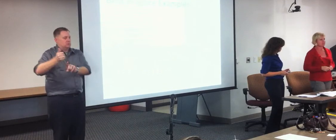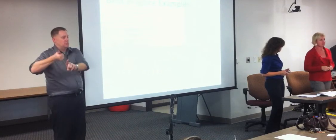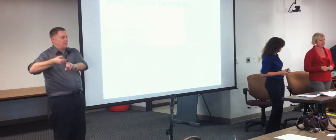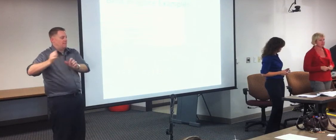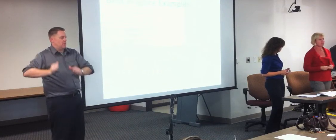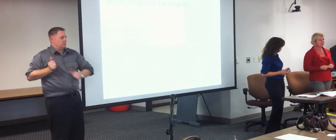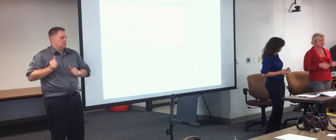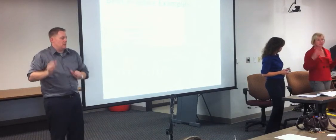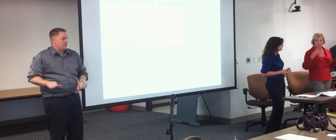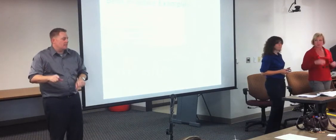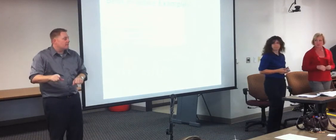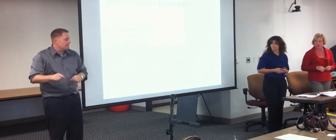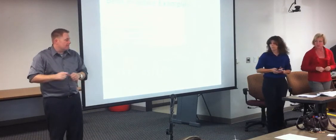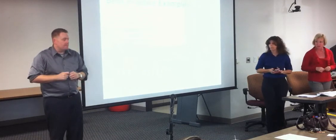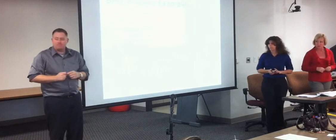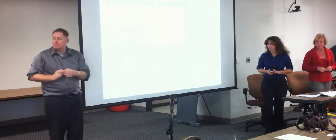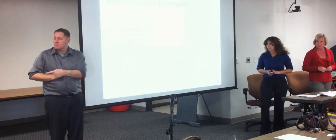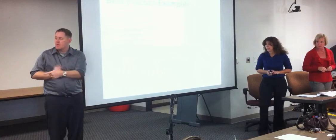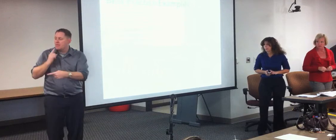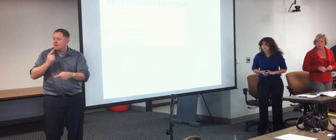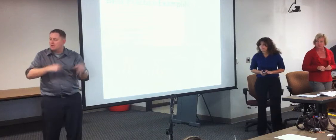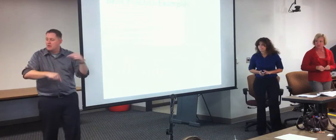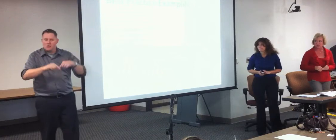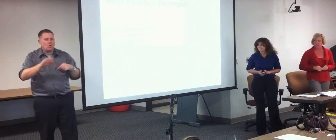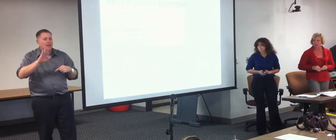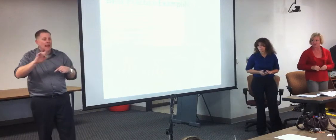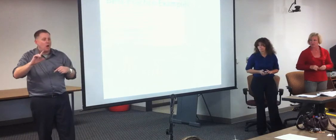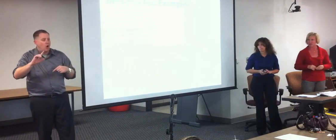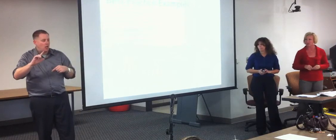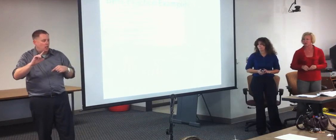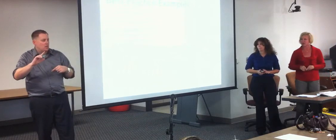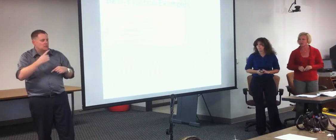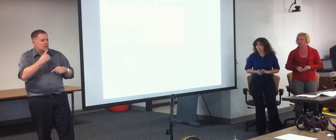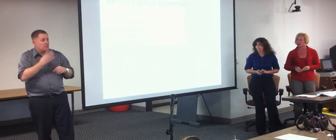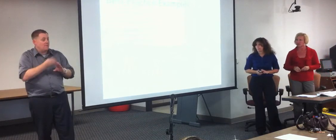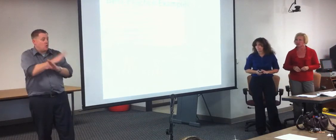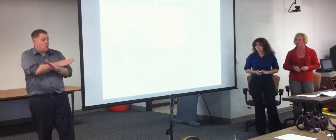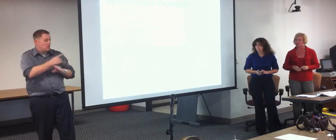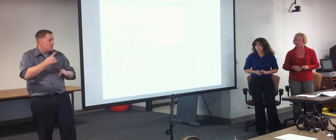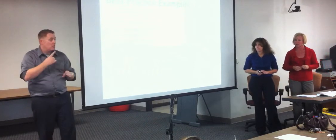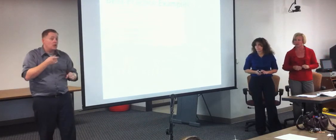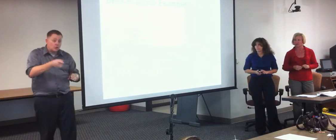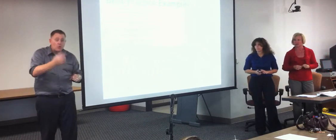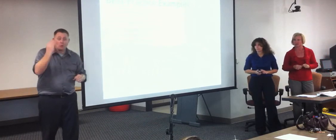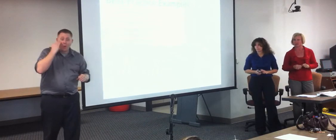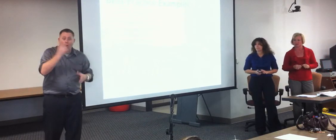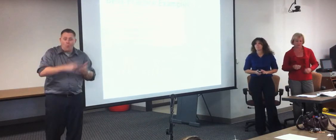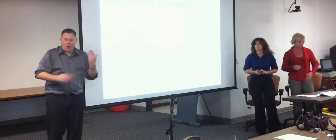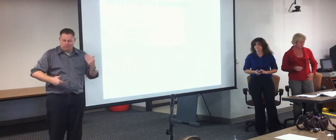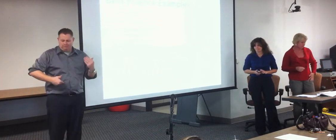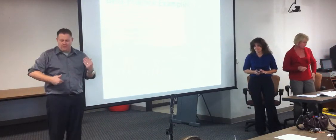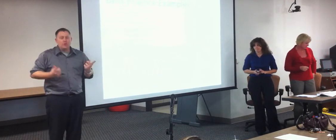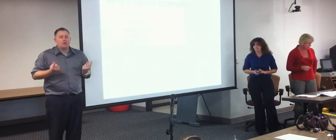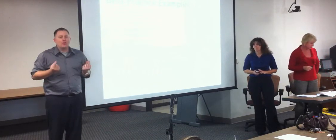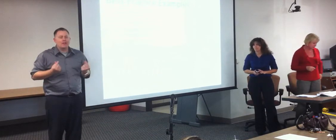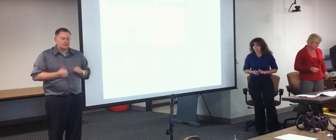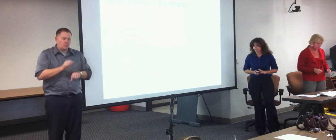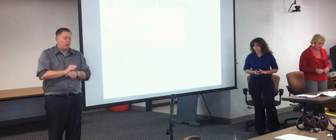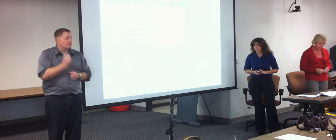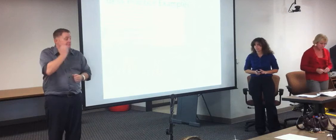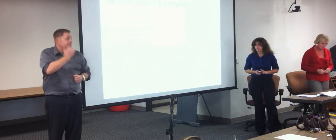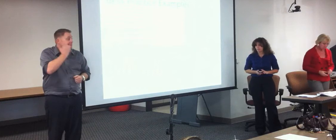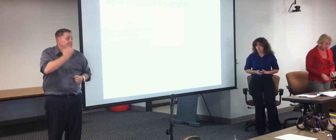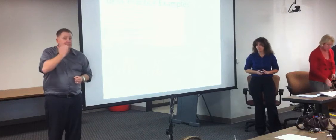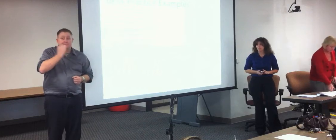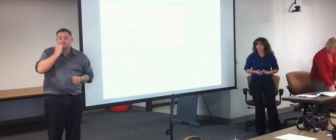independence. And I think it goes back to what Carol was saying a few slides ago as well, is that you know what you're doing as the instructor because you work with that